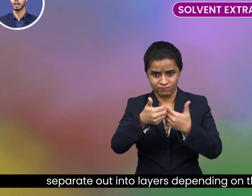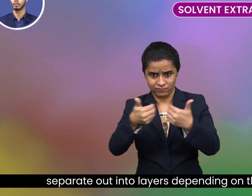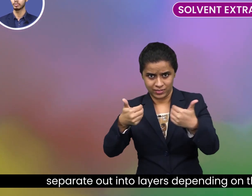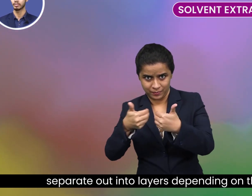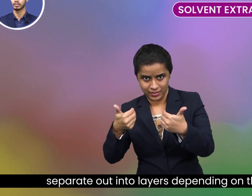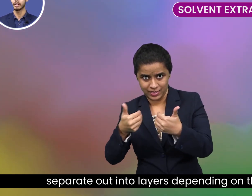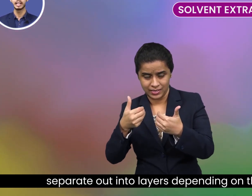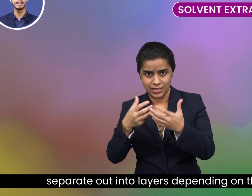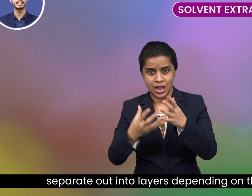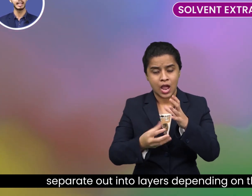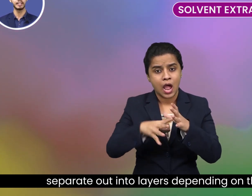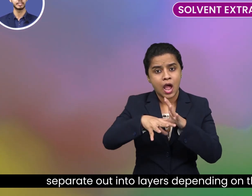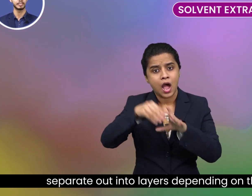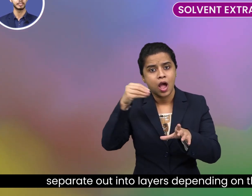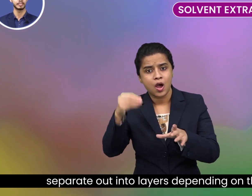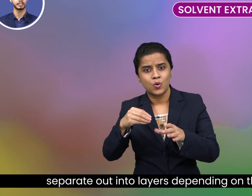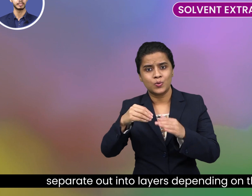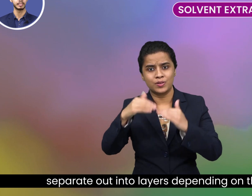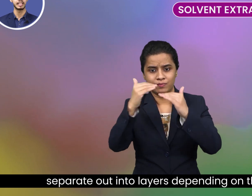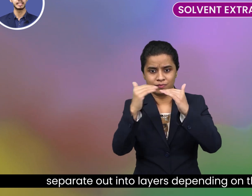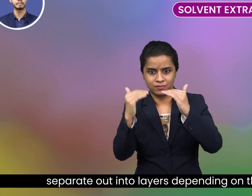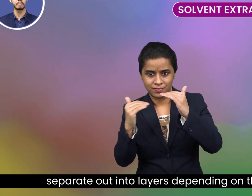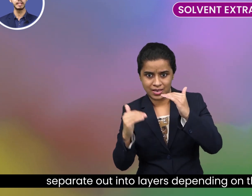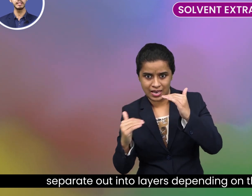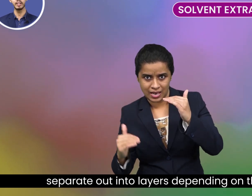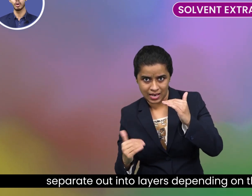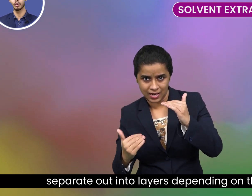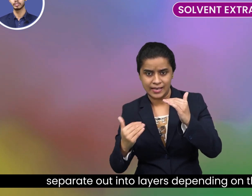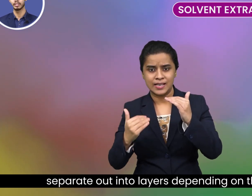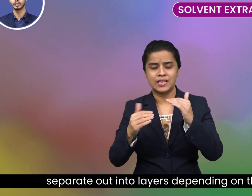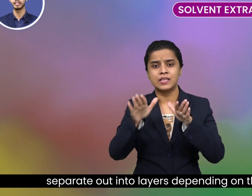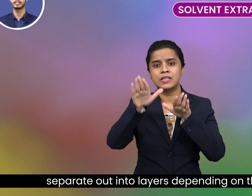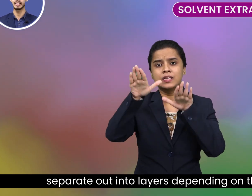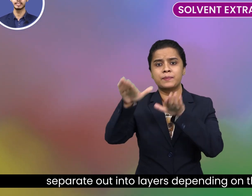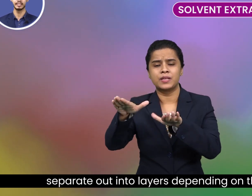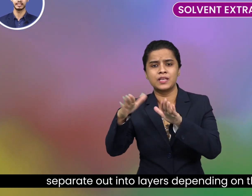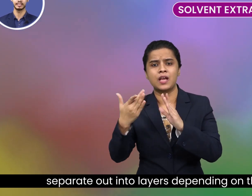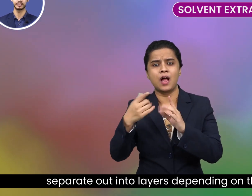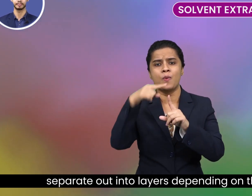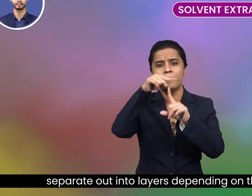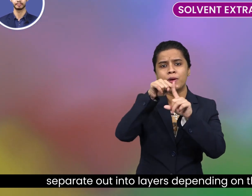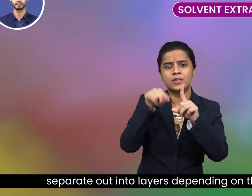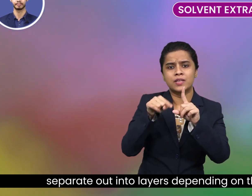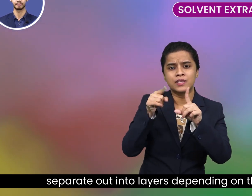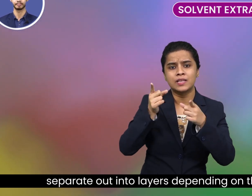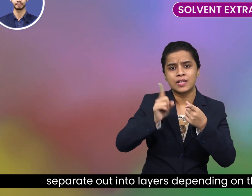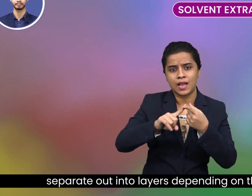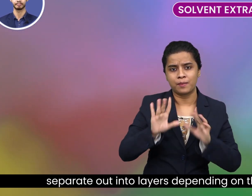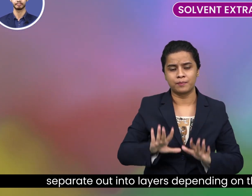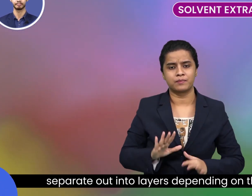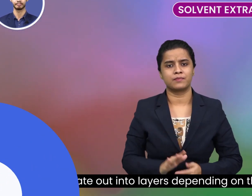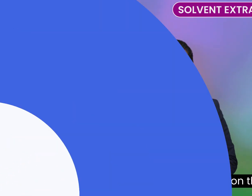separate out in layers depending on their densities.